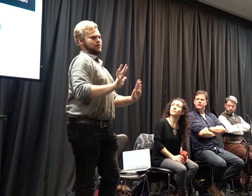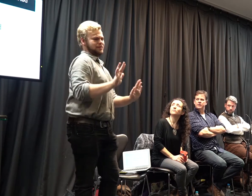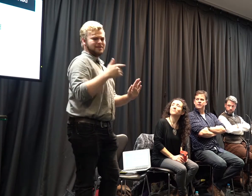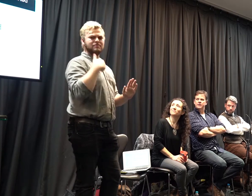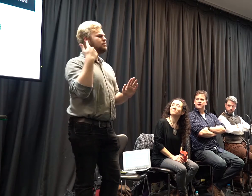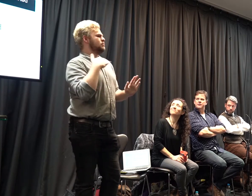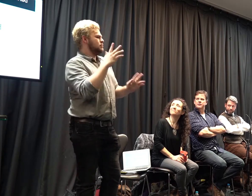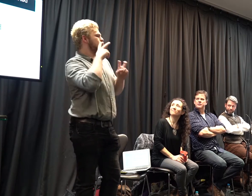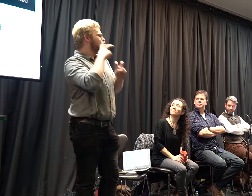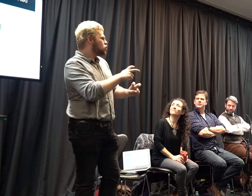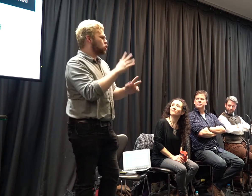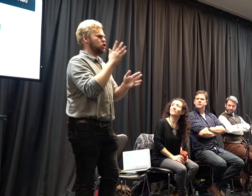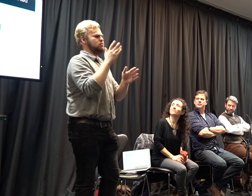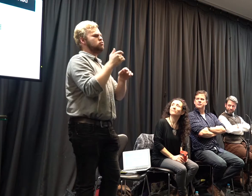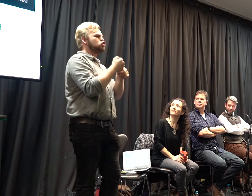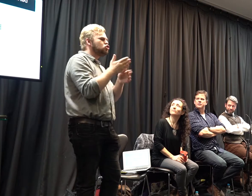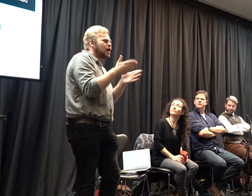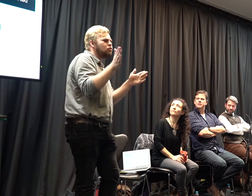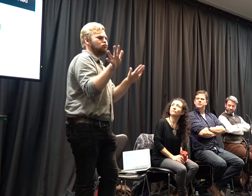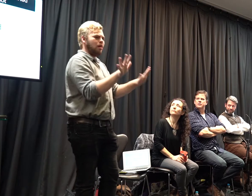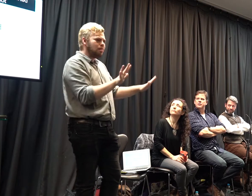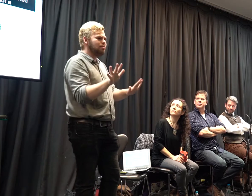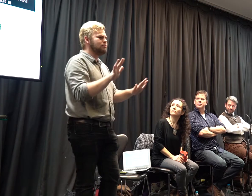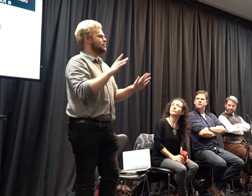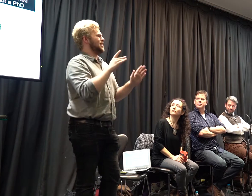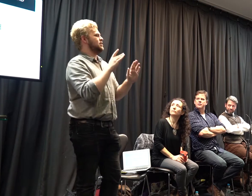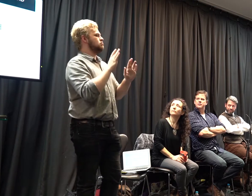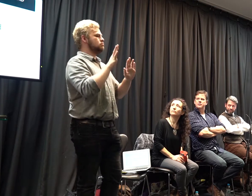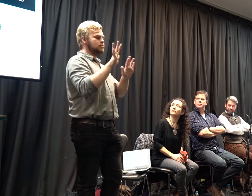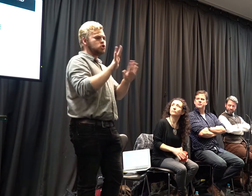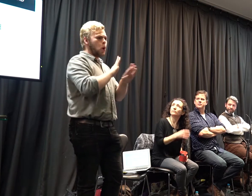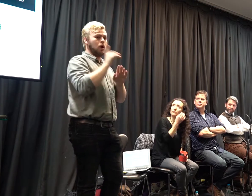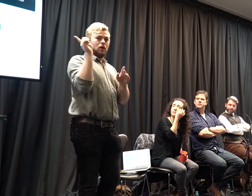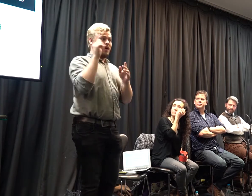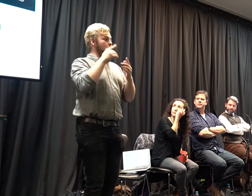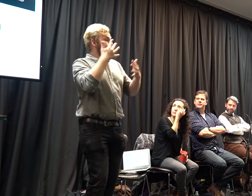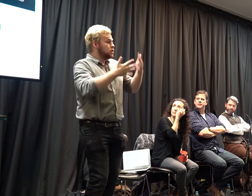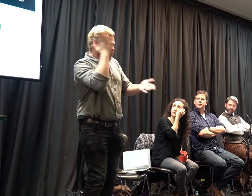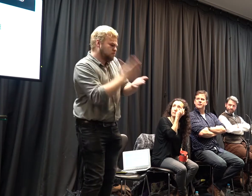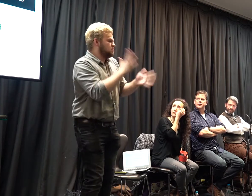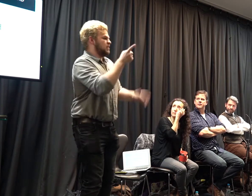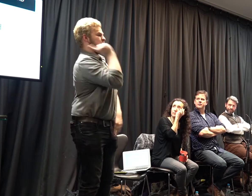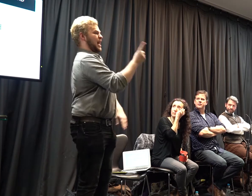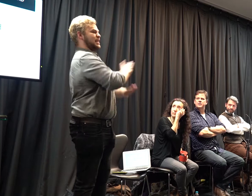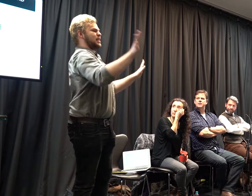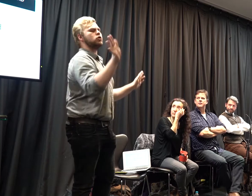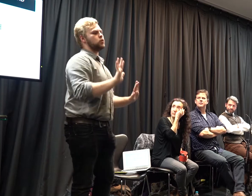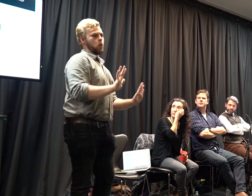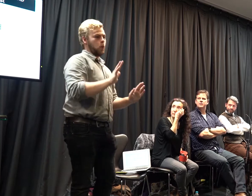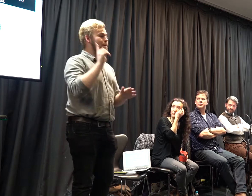not a PhD student. I'm not Dr. Max Barber. This is just some preliminary